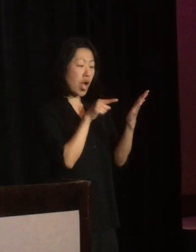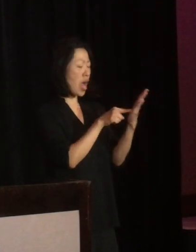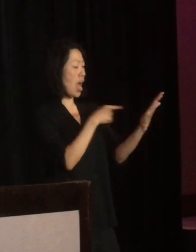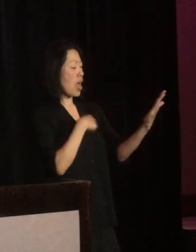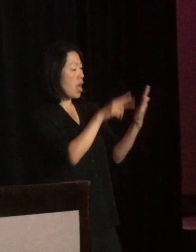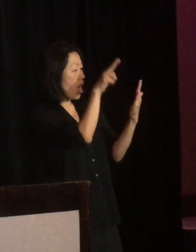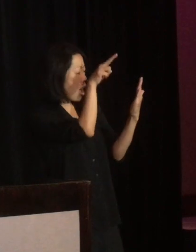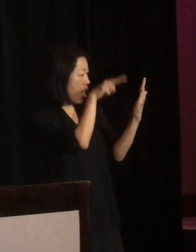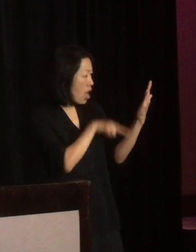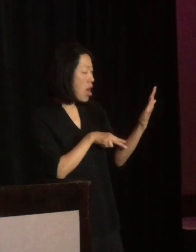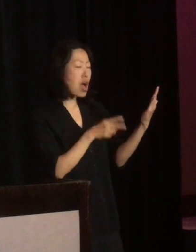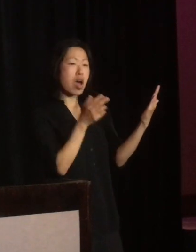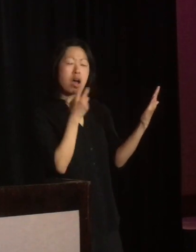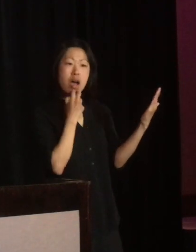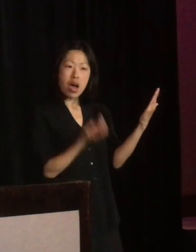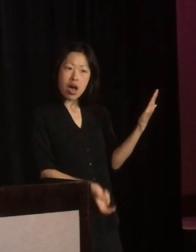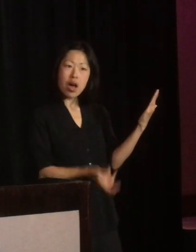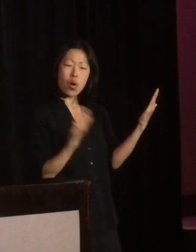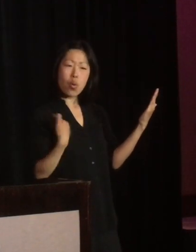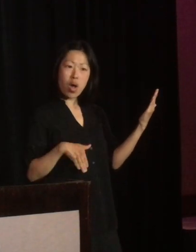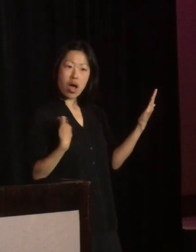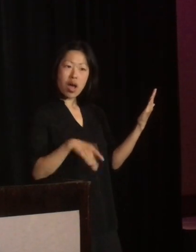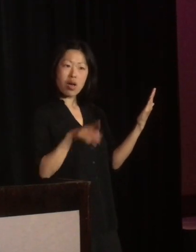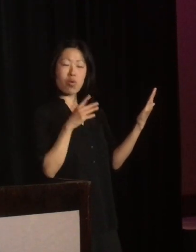this when I was working in community.